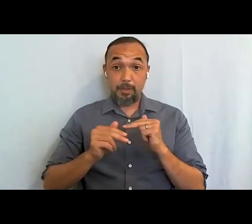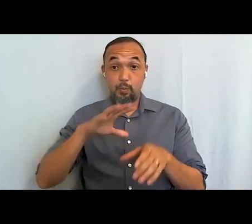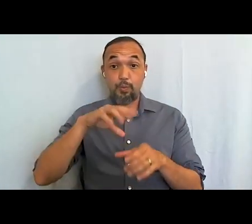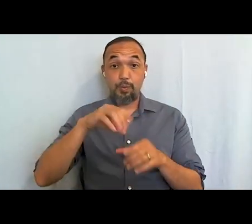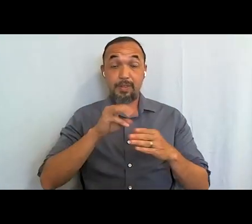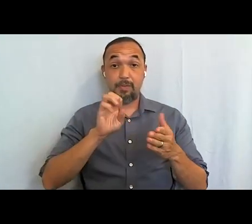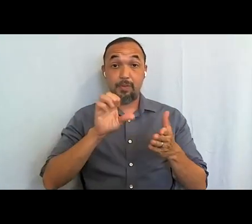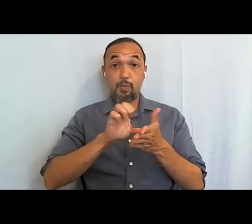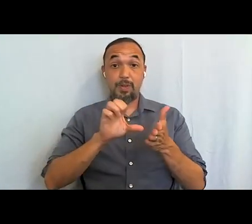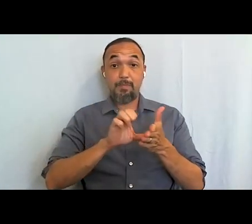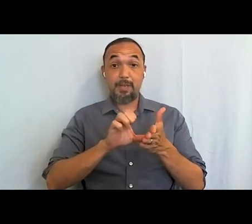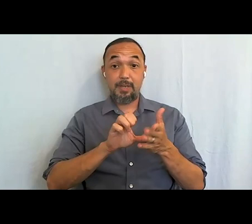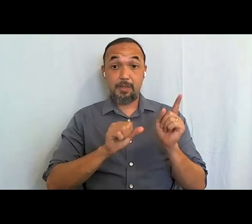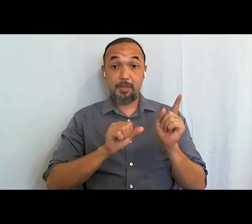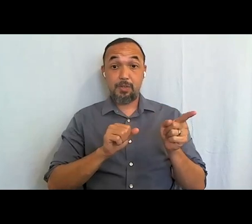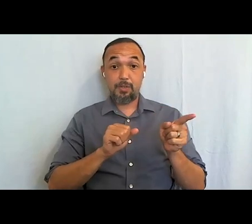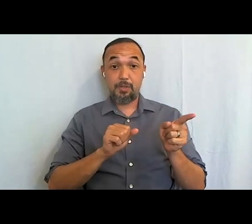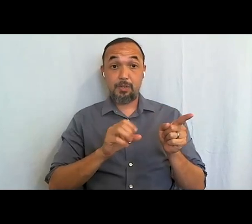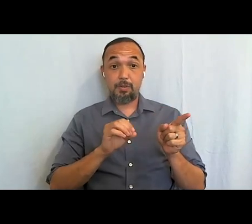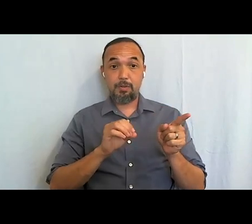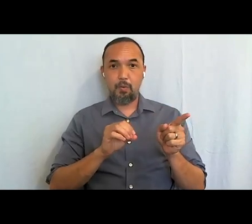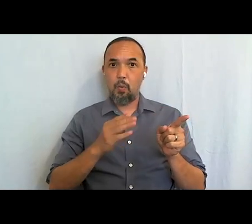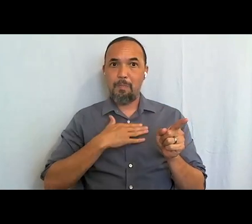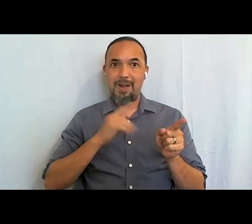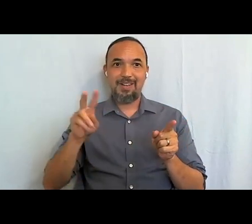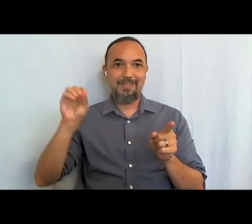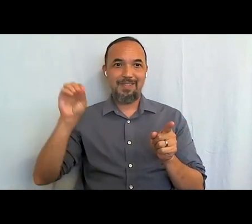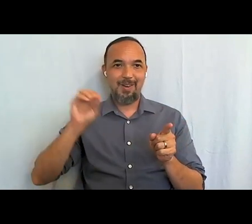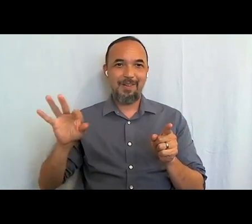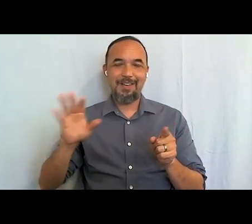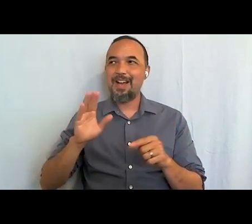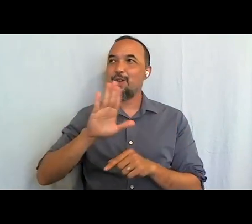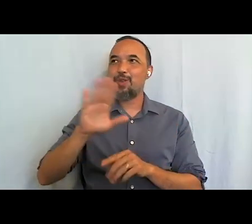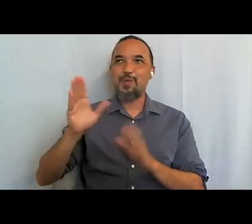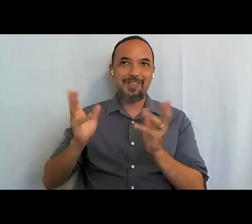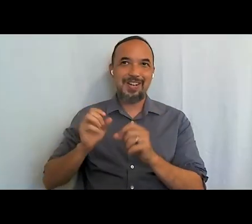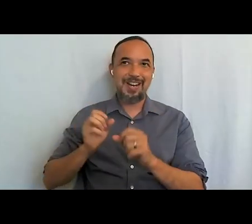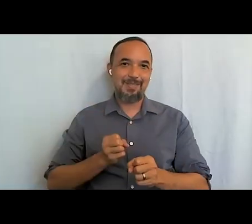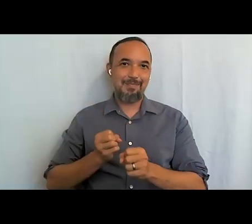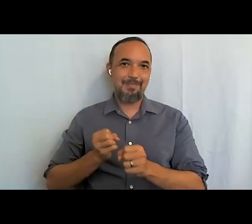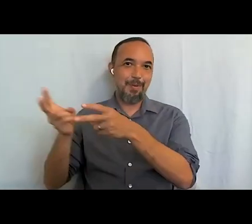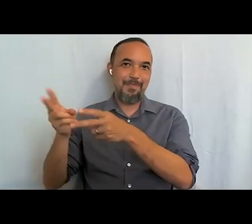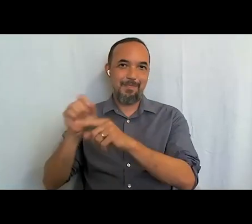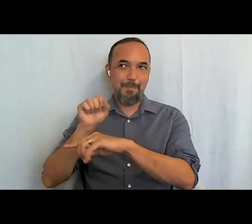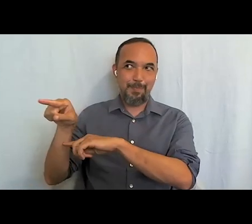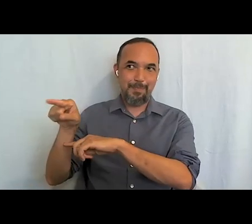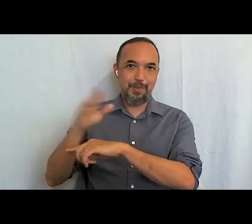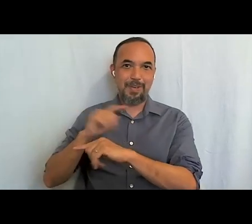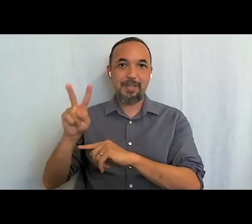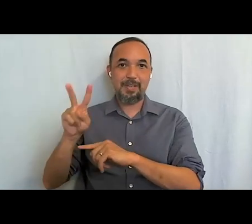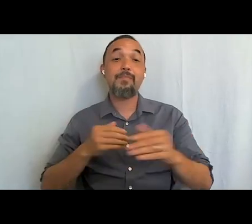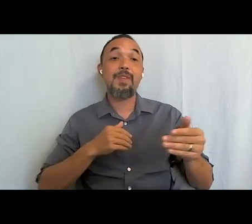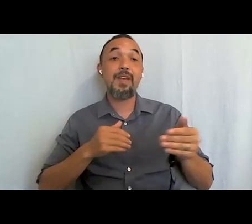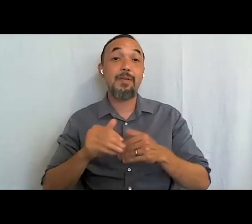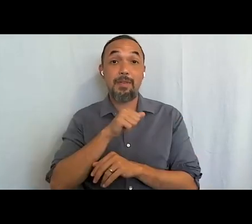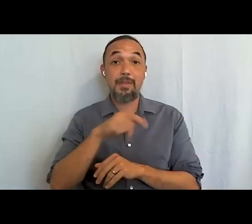let's see. Oh, my TV is going to turn off in a second. That's great. I put your chat up there. So the app is where you can use